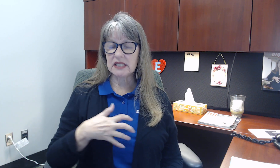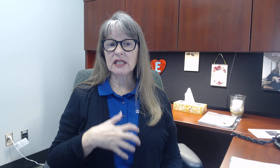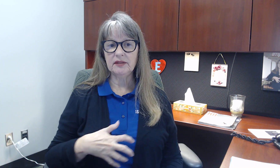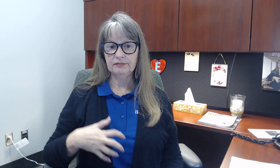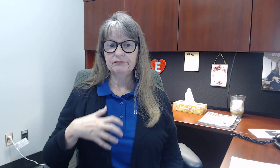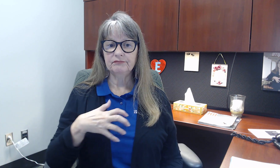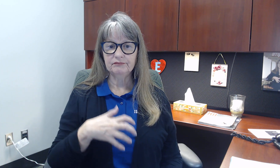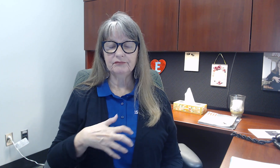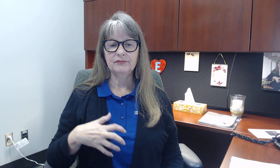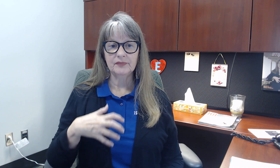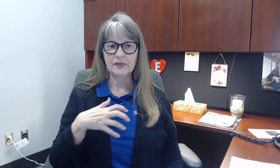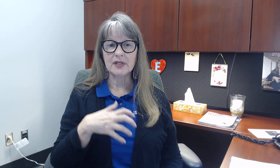Disgusted.